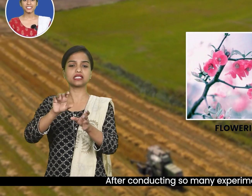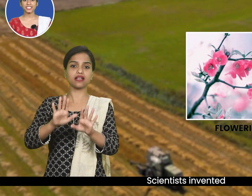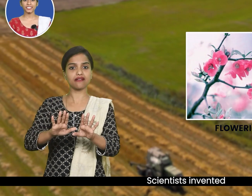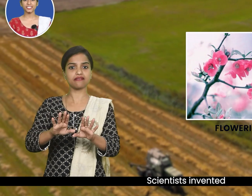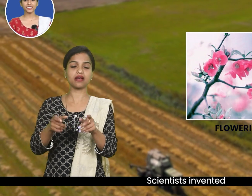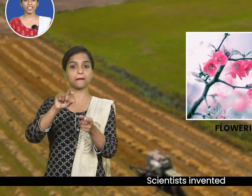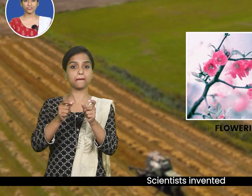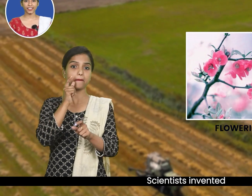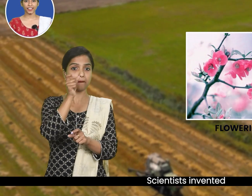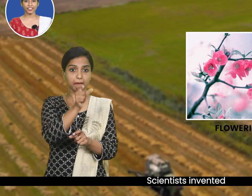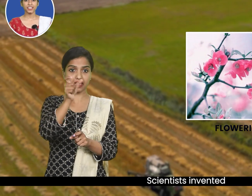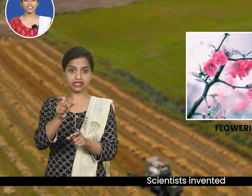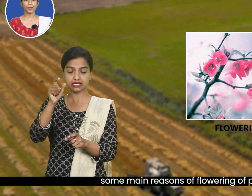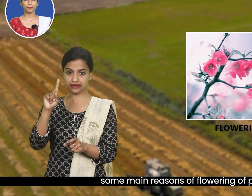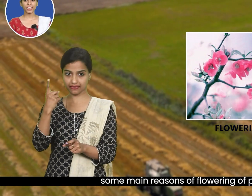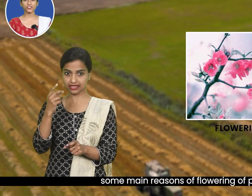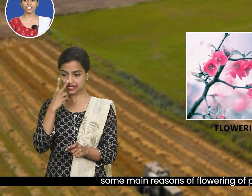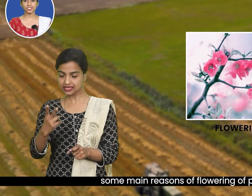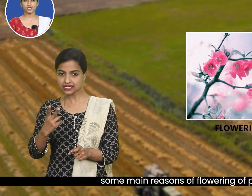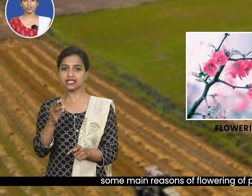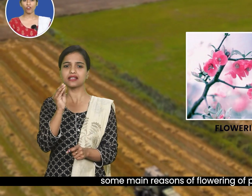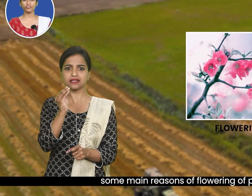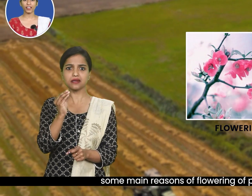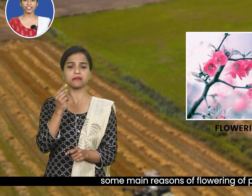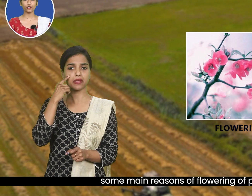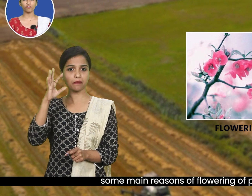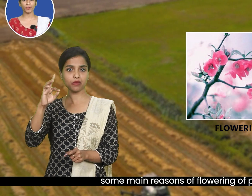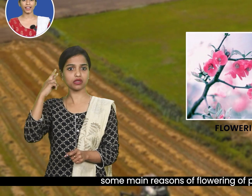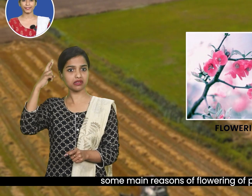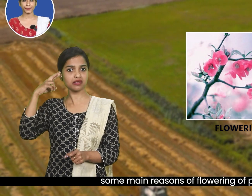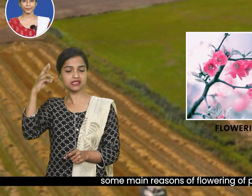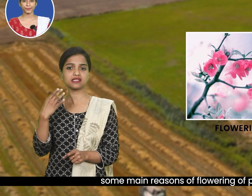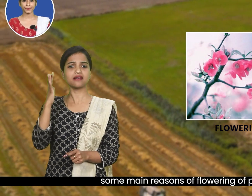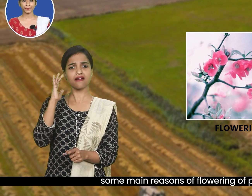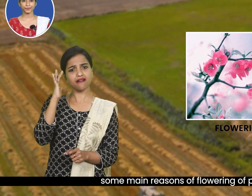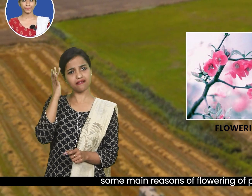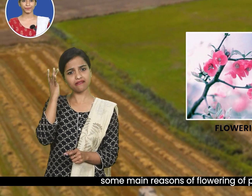experiments, scientists invented some main reasons of flowering of plant.